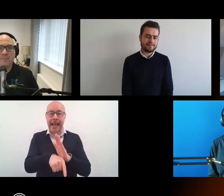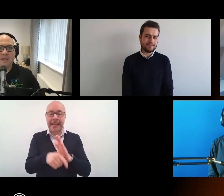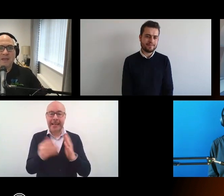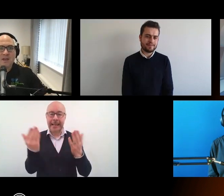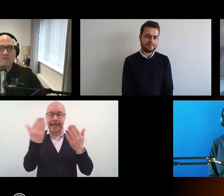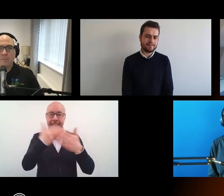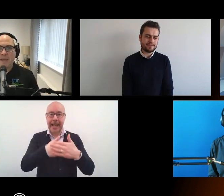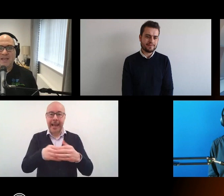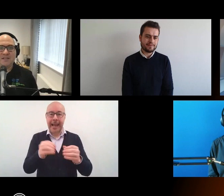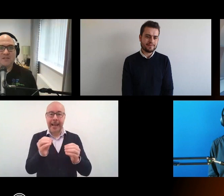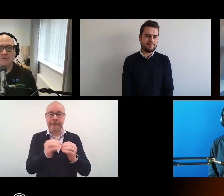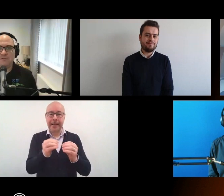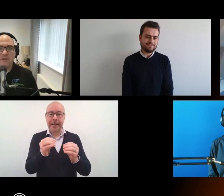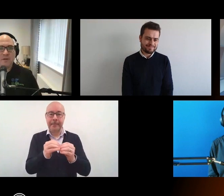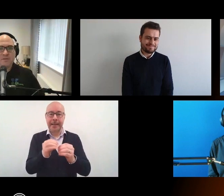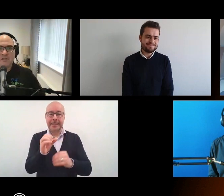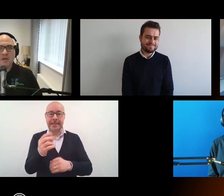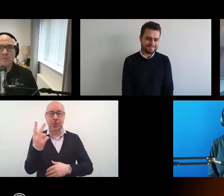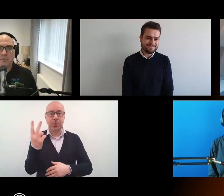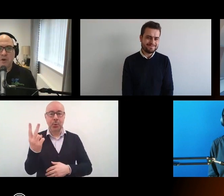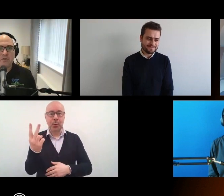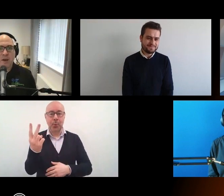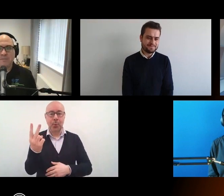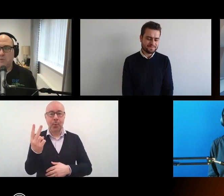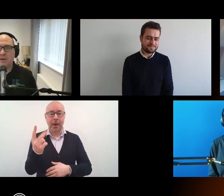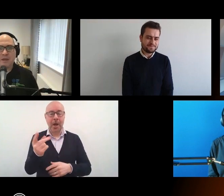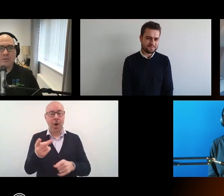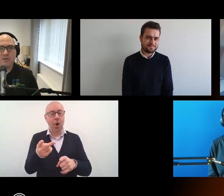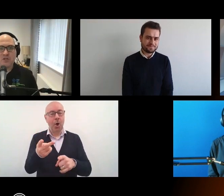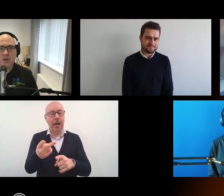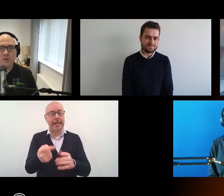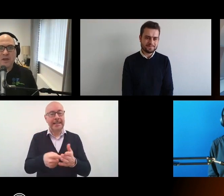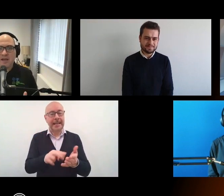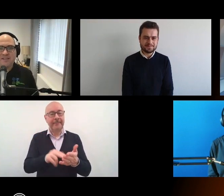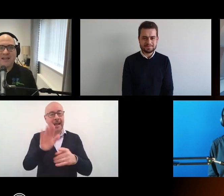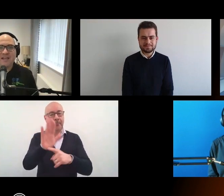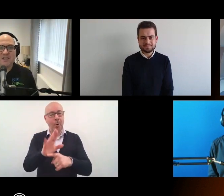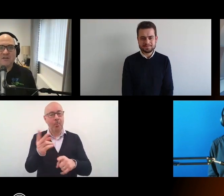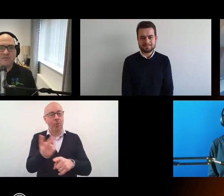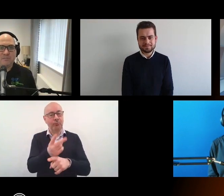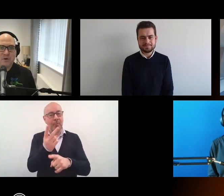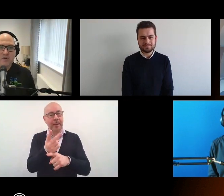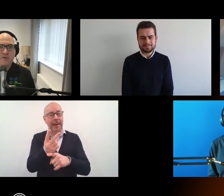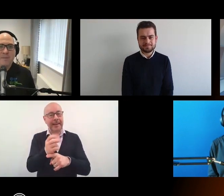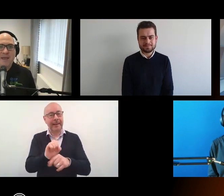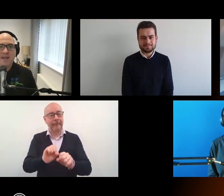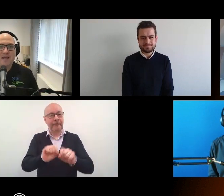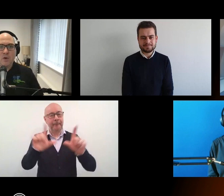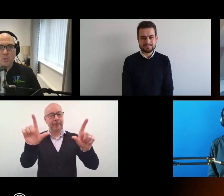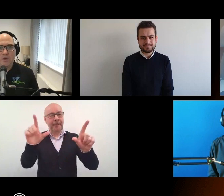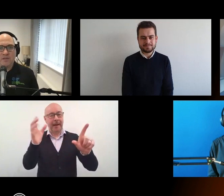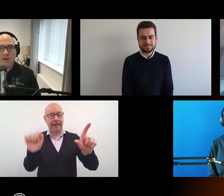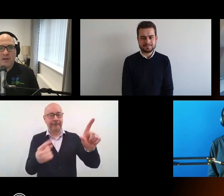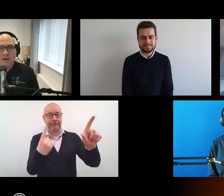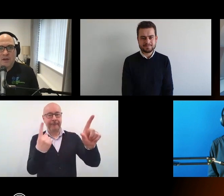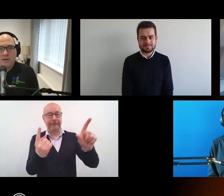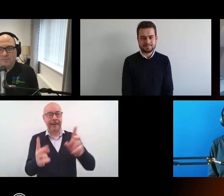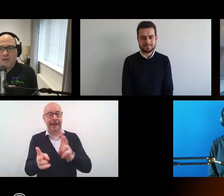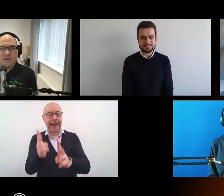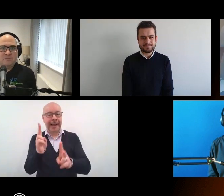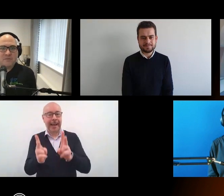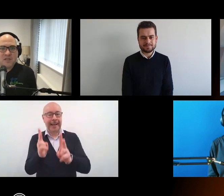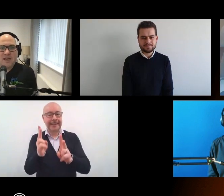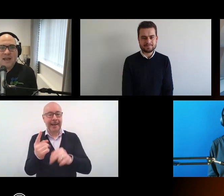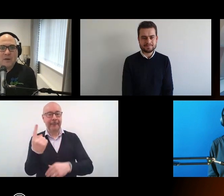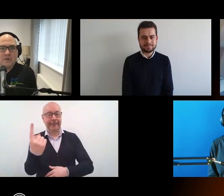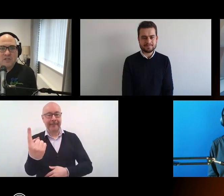Two. There'd be repeats of certain programs where they would show a selection of programming with